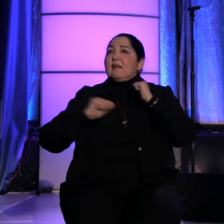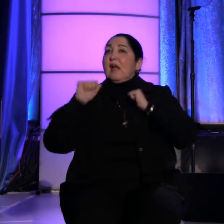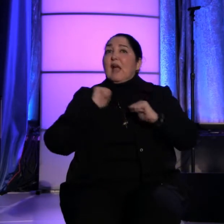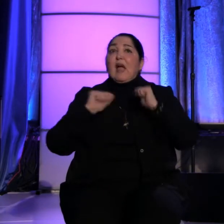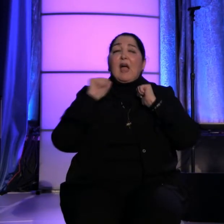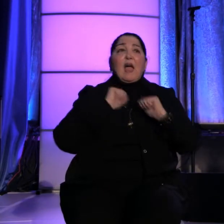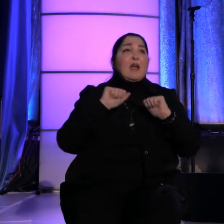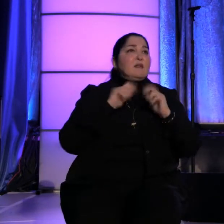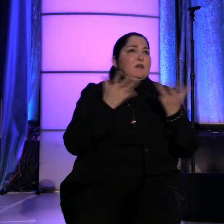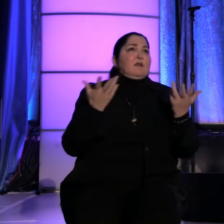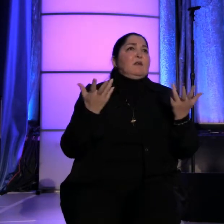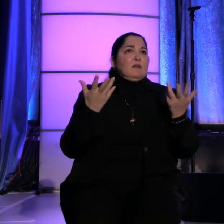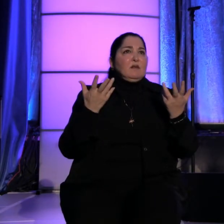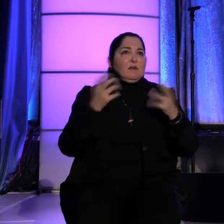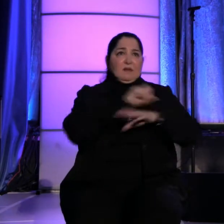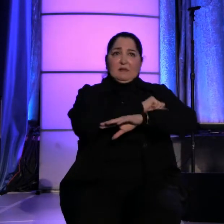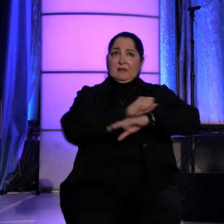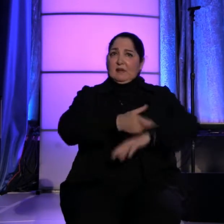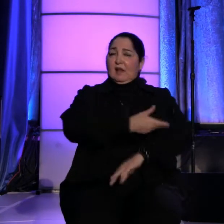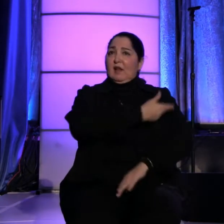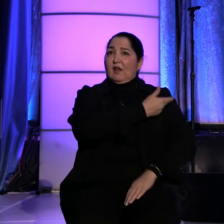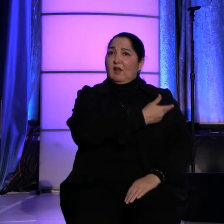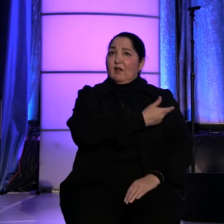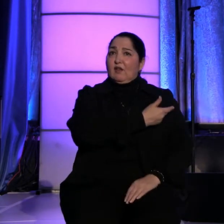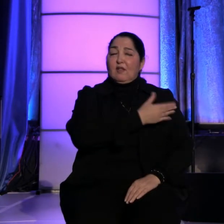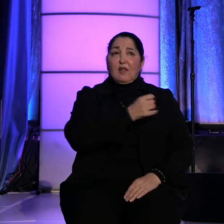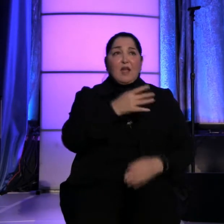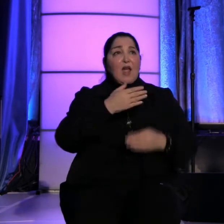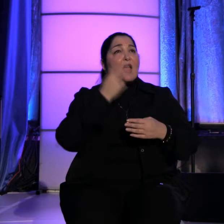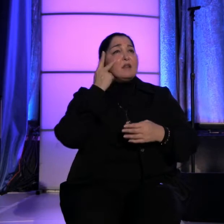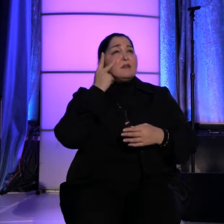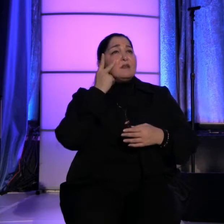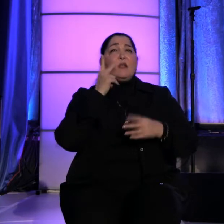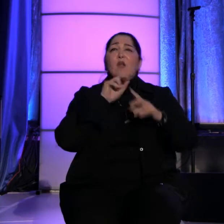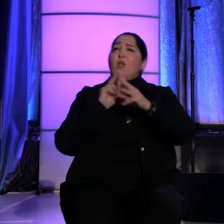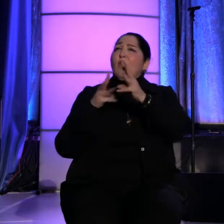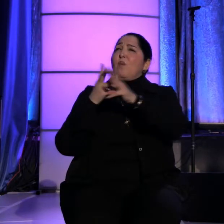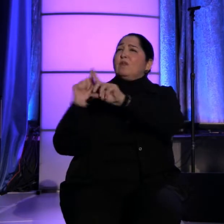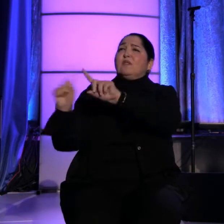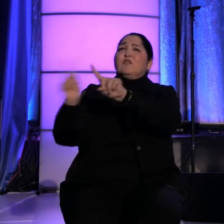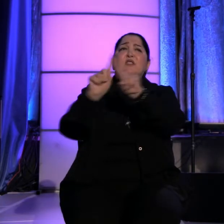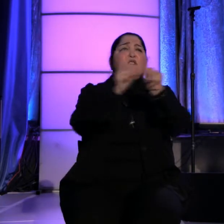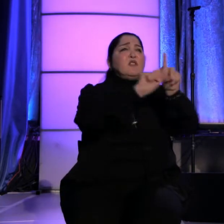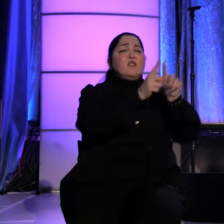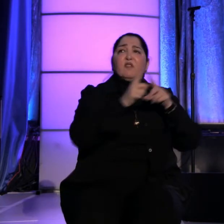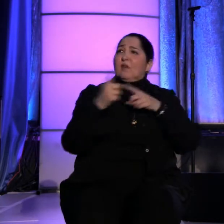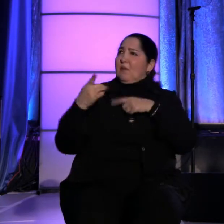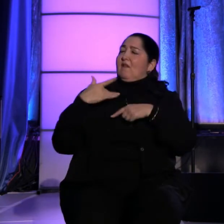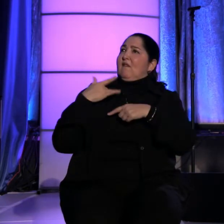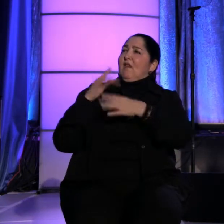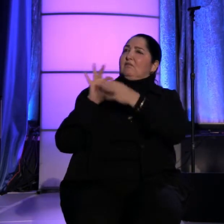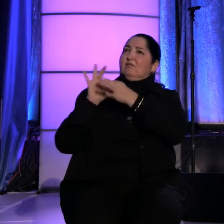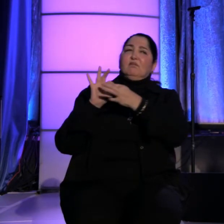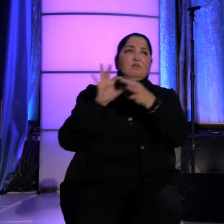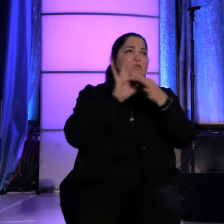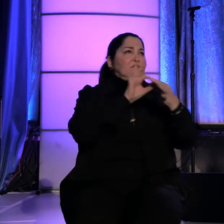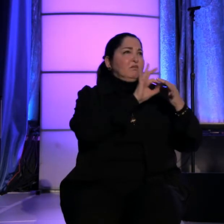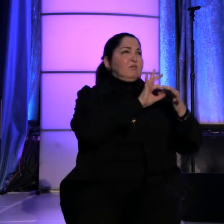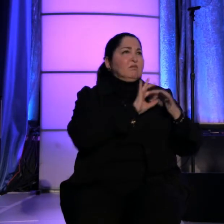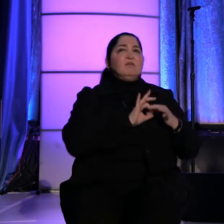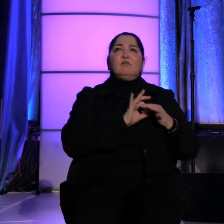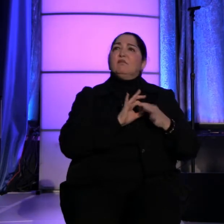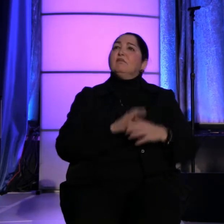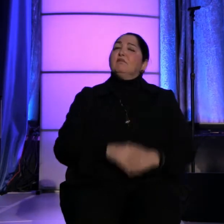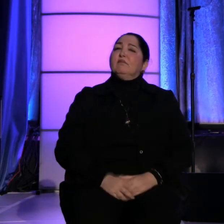can have a window into other worlds or take pride as they watch the traditions of their cultures and other cultures played out on